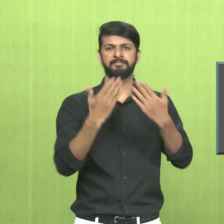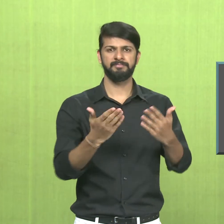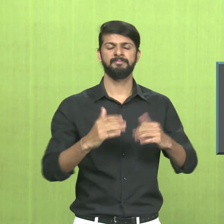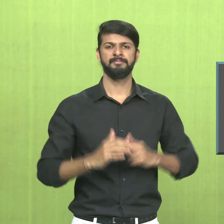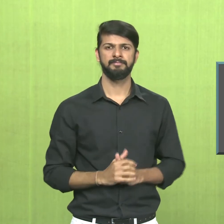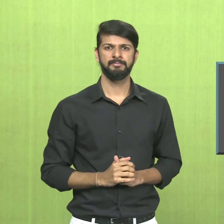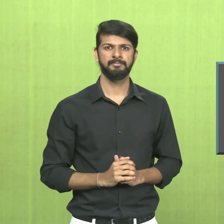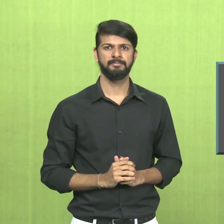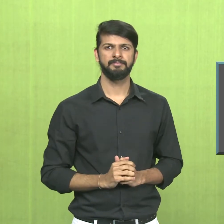4.